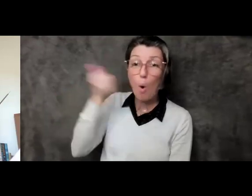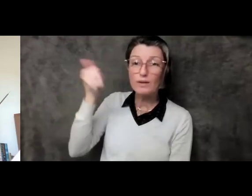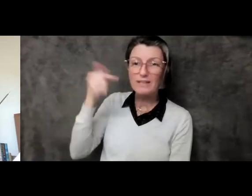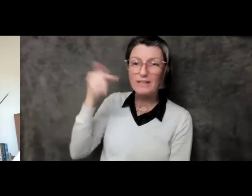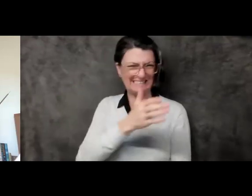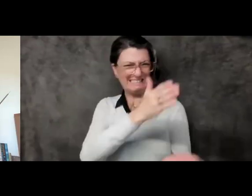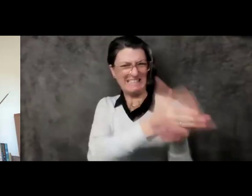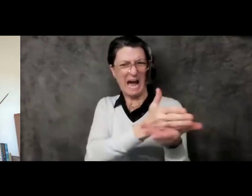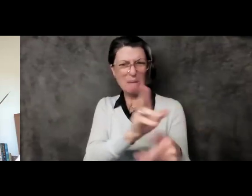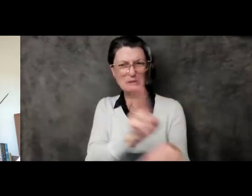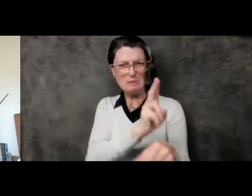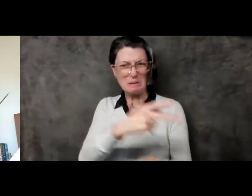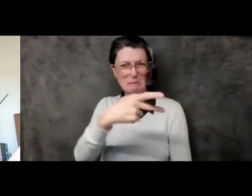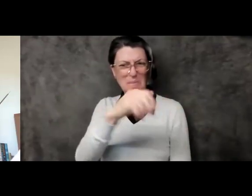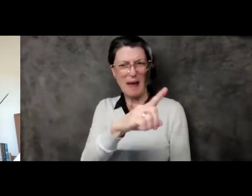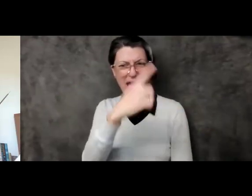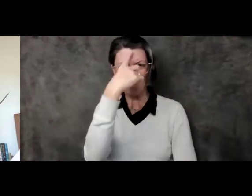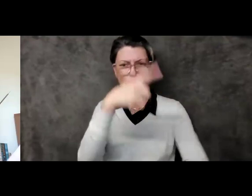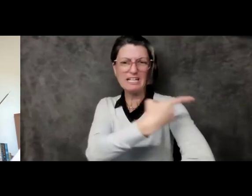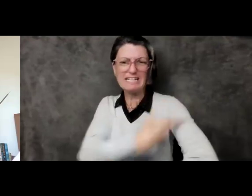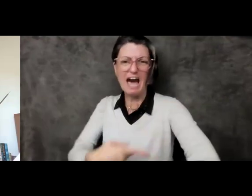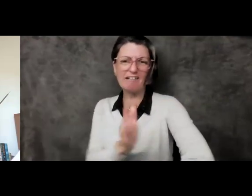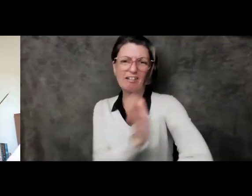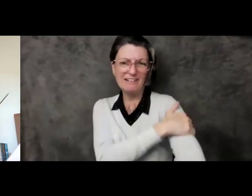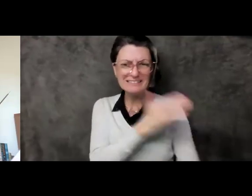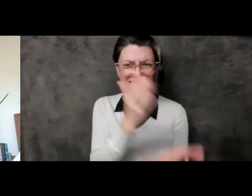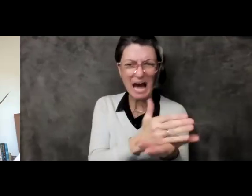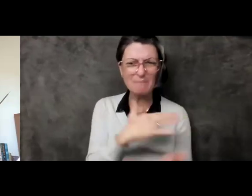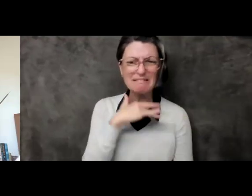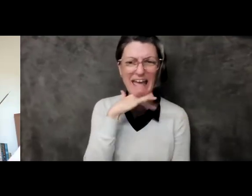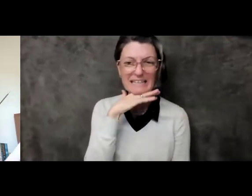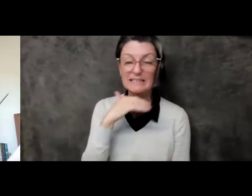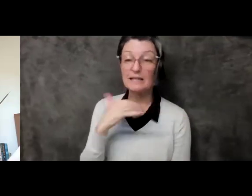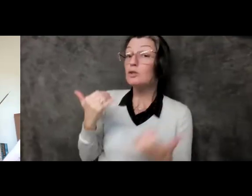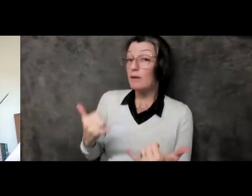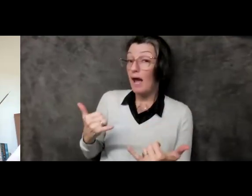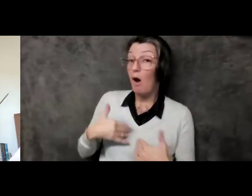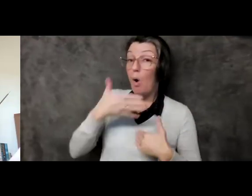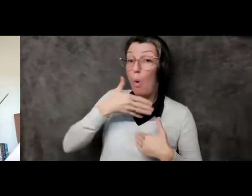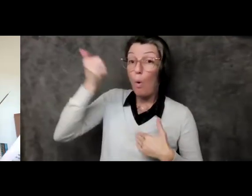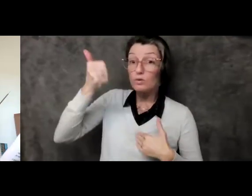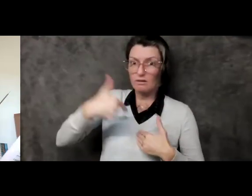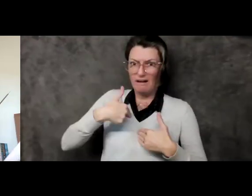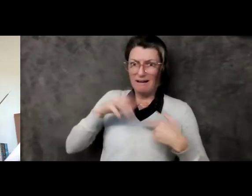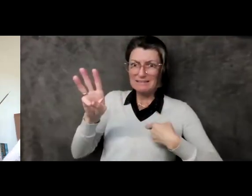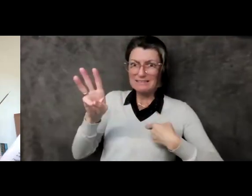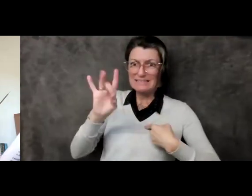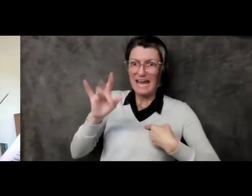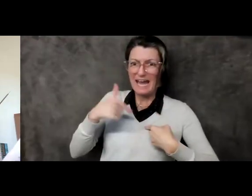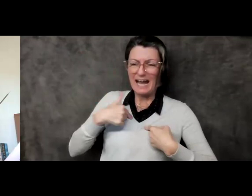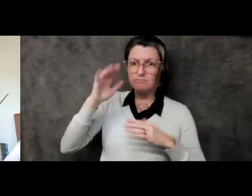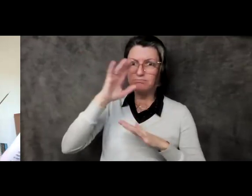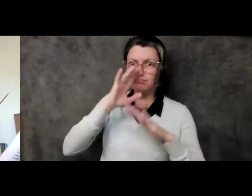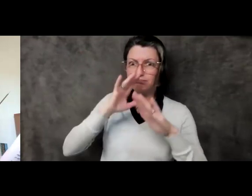now I'm old and I'm bleeding and there are no pads in the house, and I'm more than a little freaked out because I've never heard of this happening. And damn, are